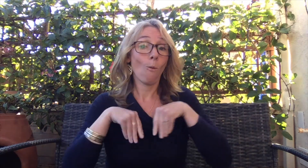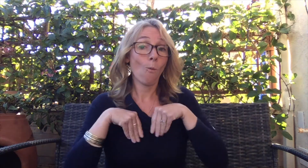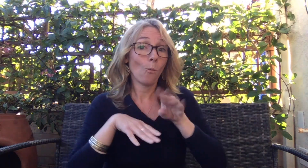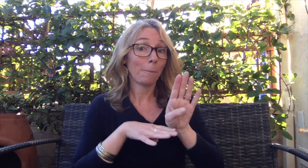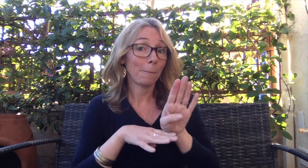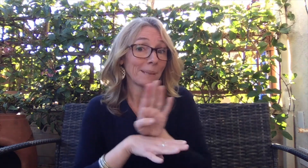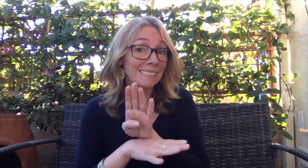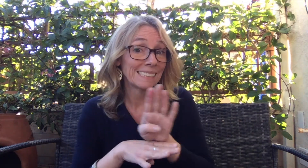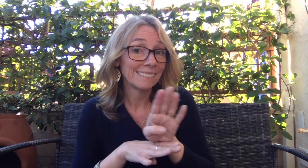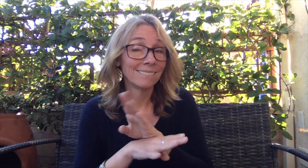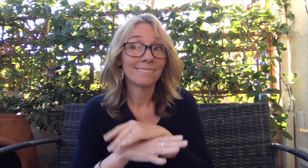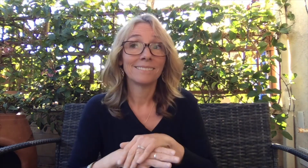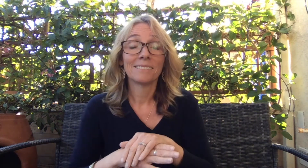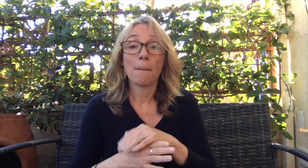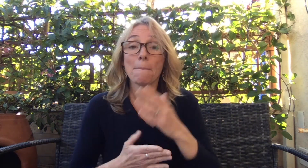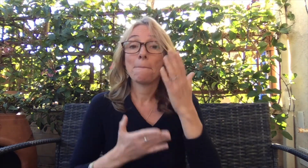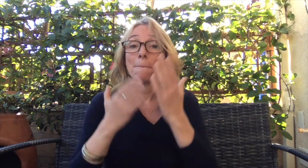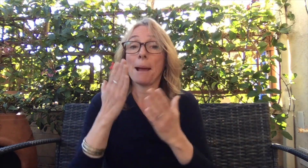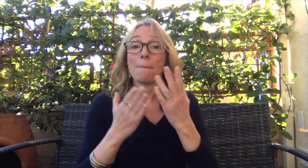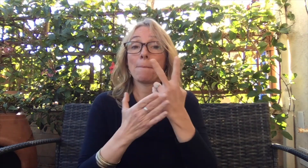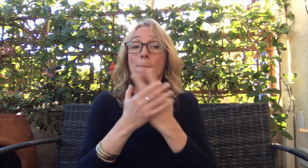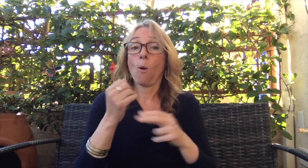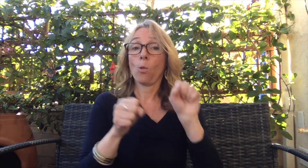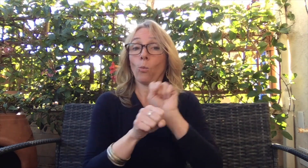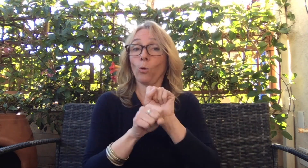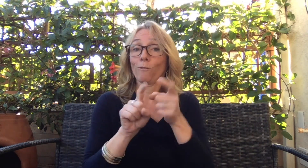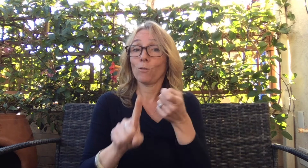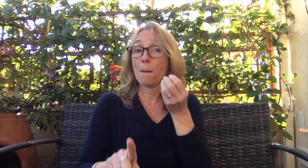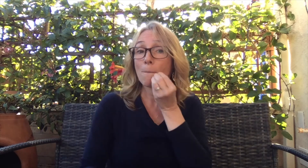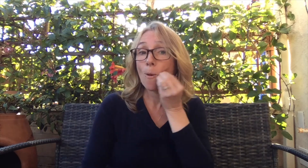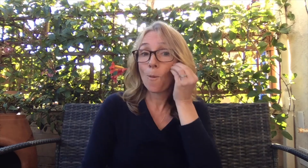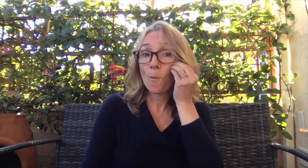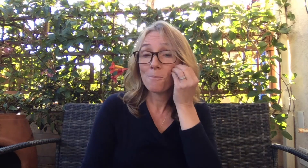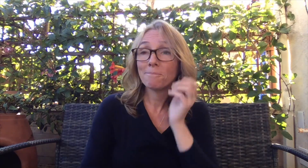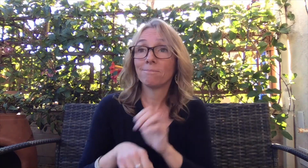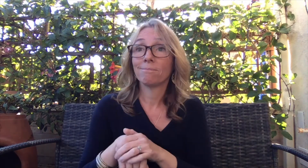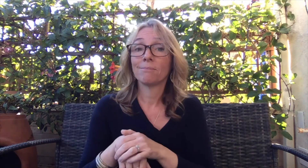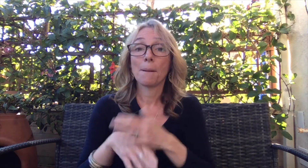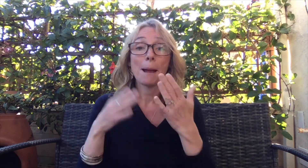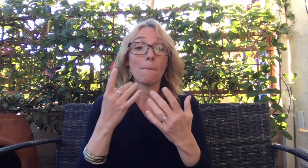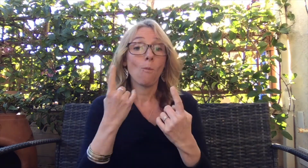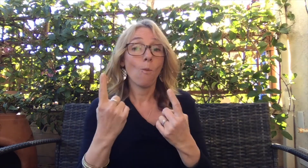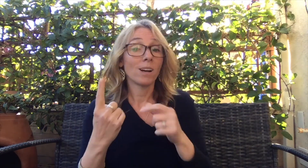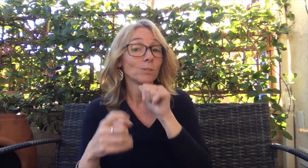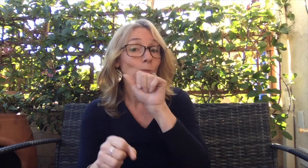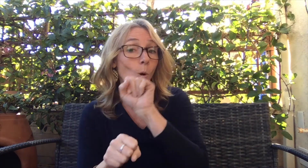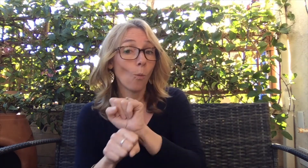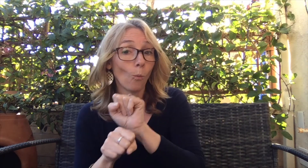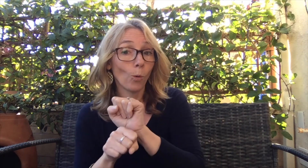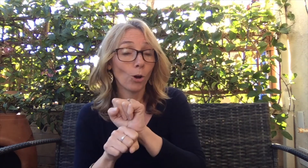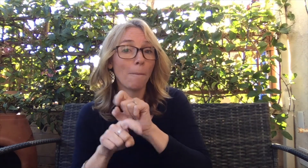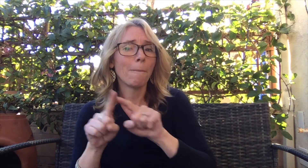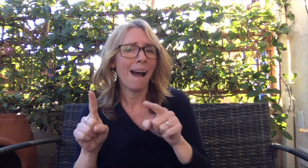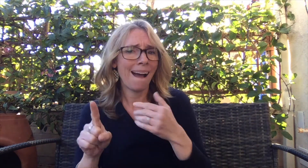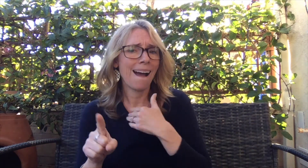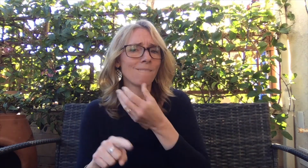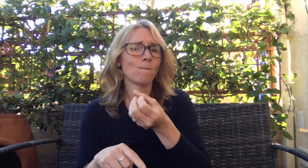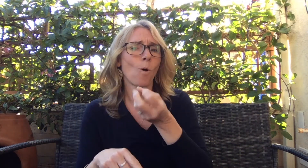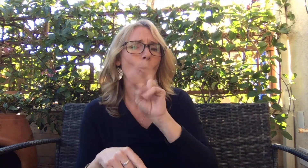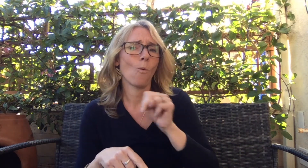graveyard shift. Maybe they own a business. Some of them could be working from home. You